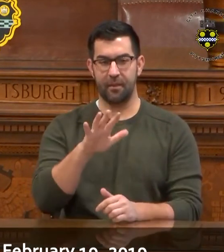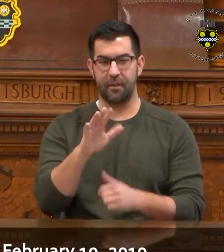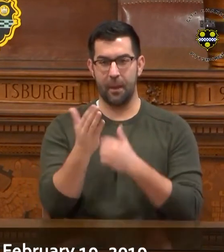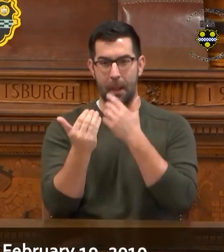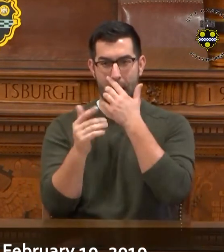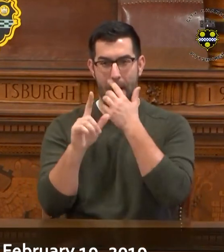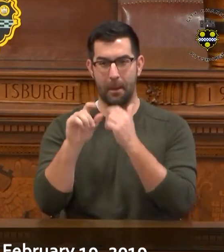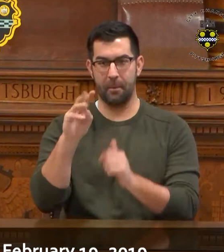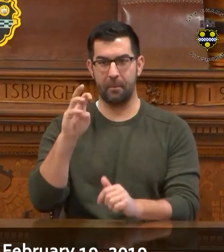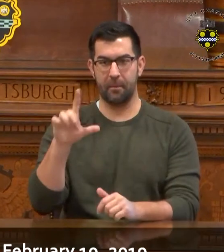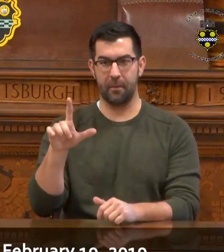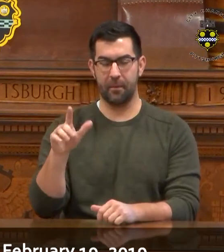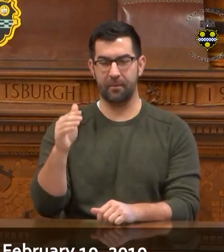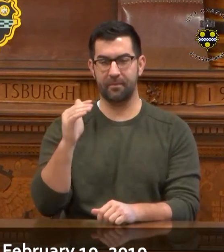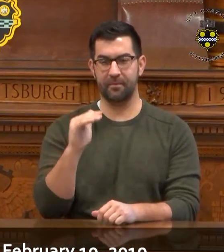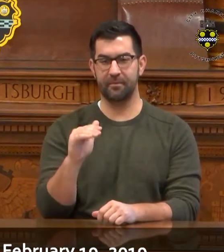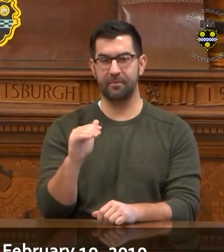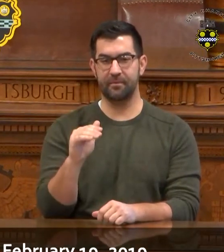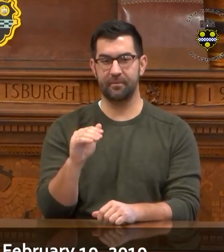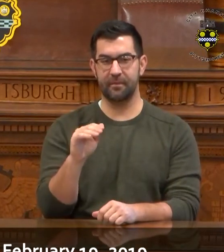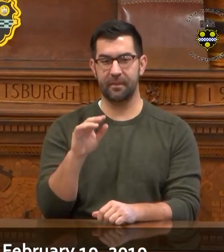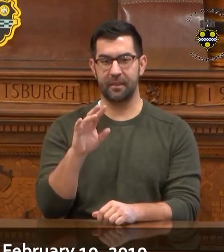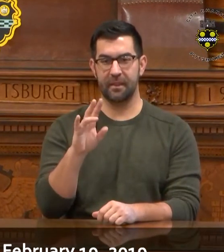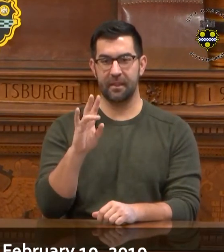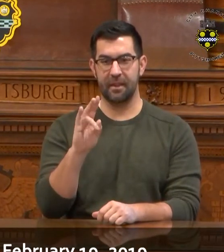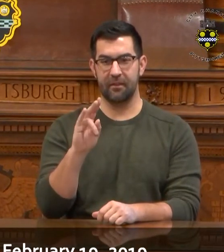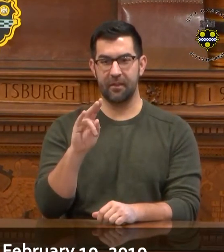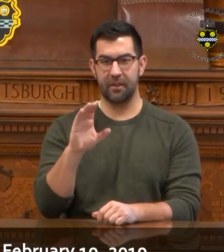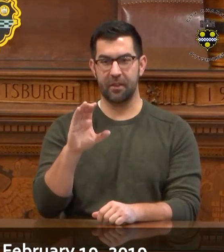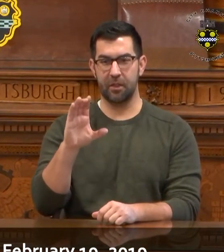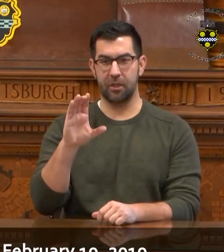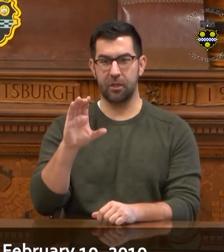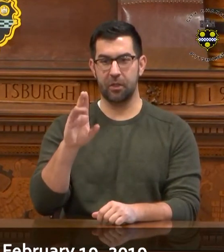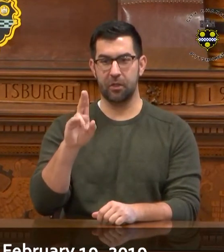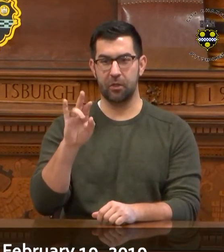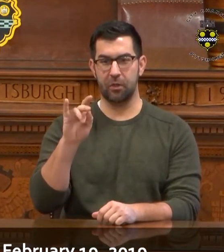515 Lowell and 17 Curtin.